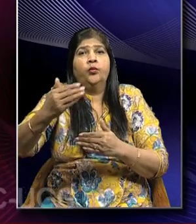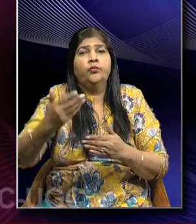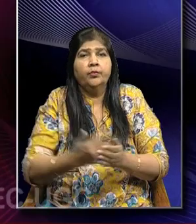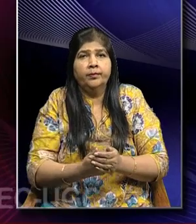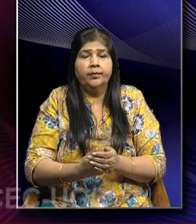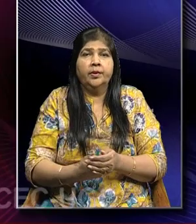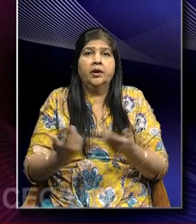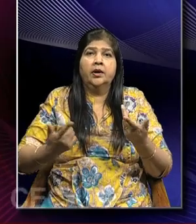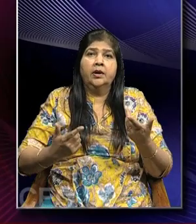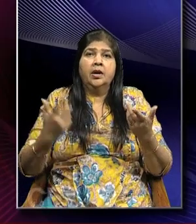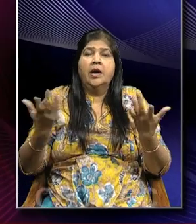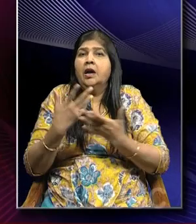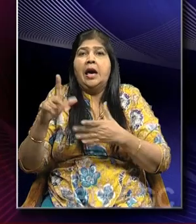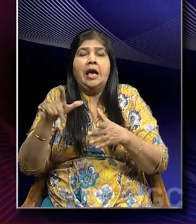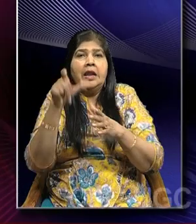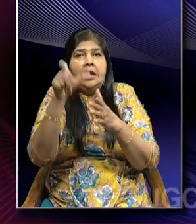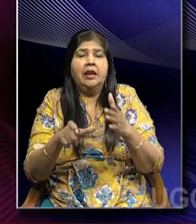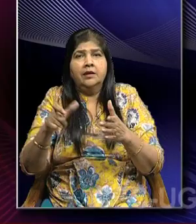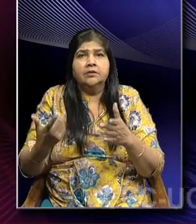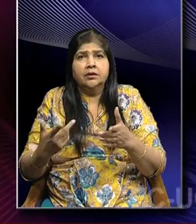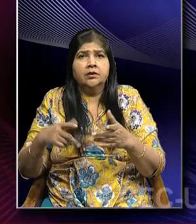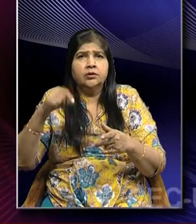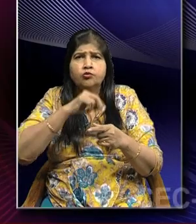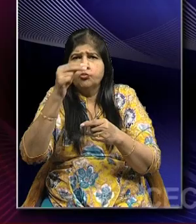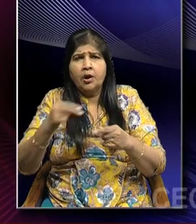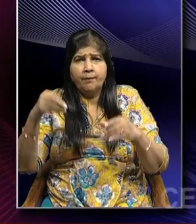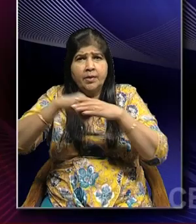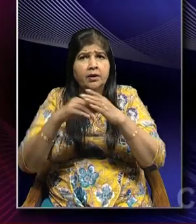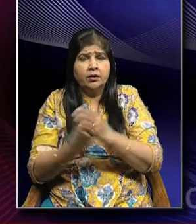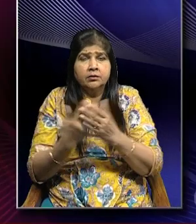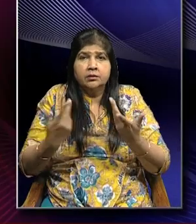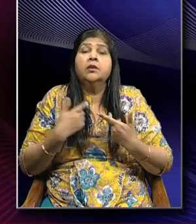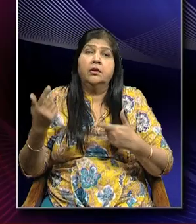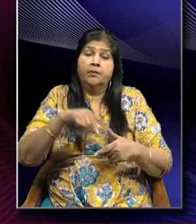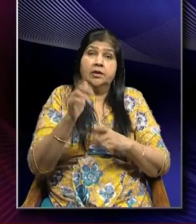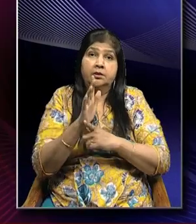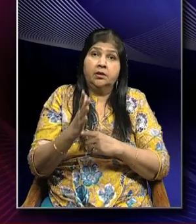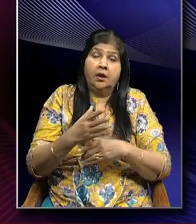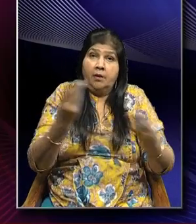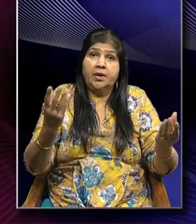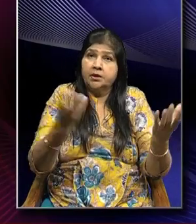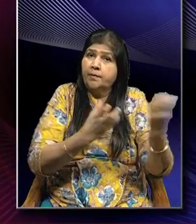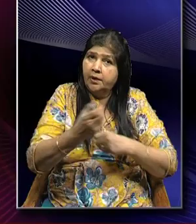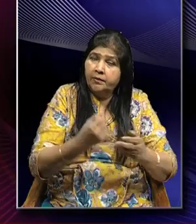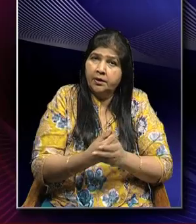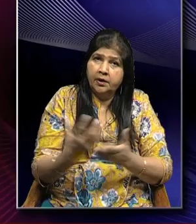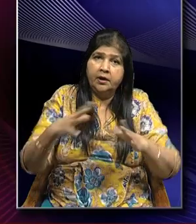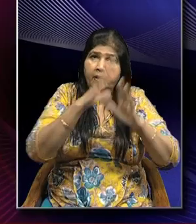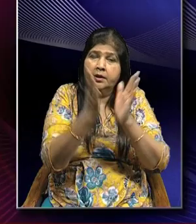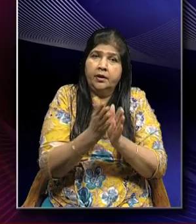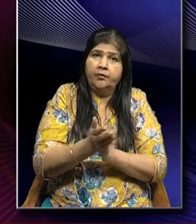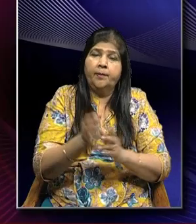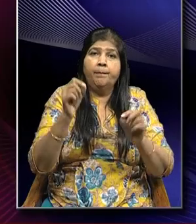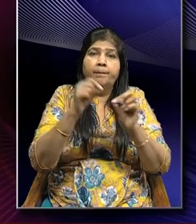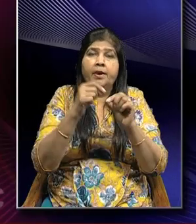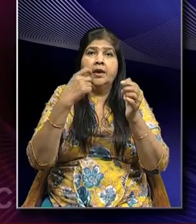even unlisted entities may be covered by MCA. We are expecting that cause of immense benefits derived from this